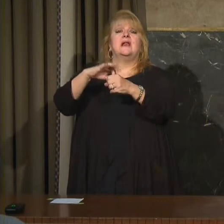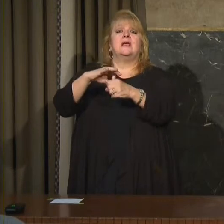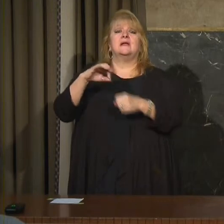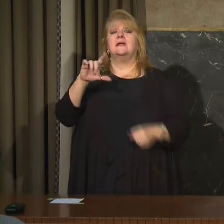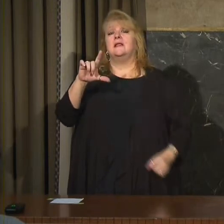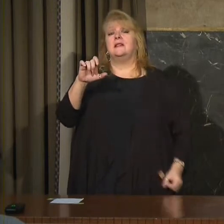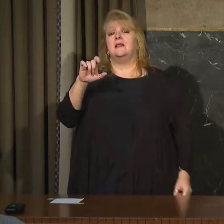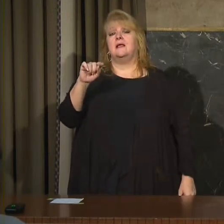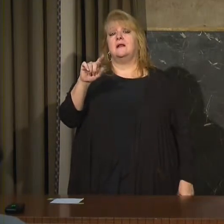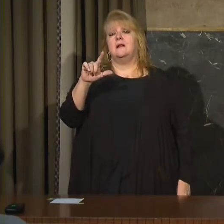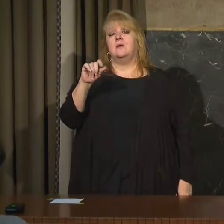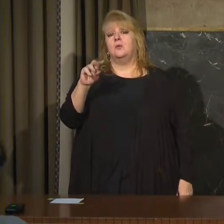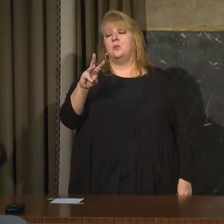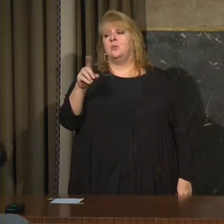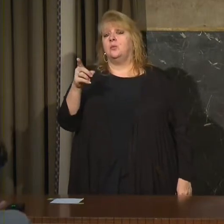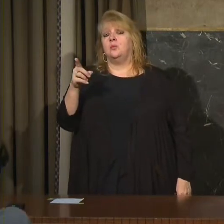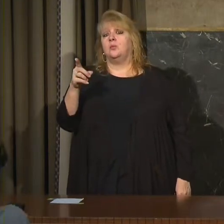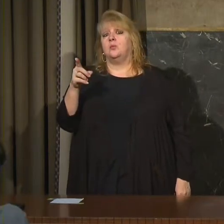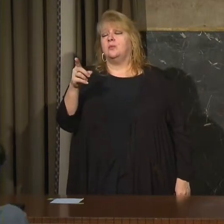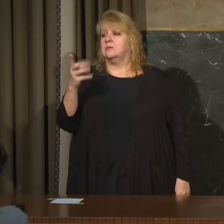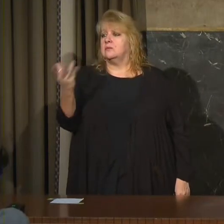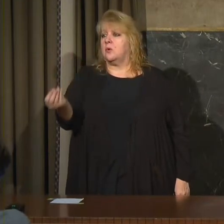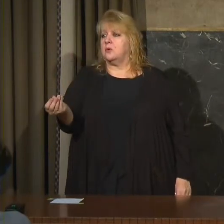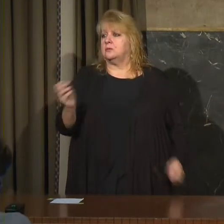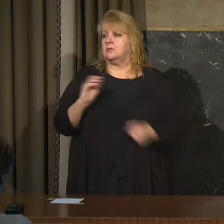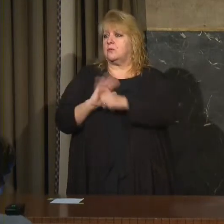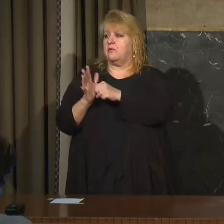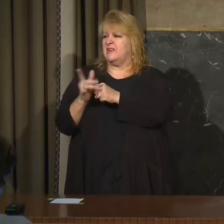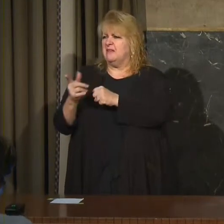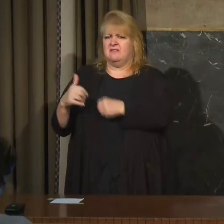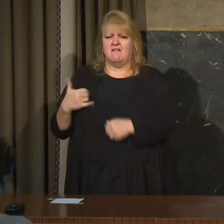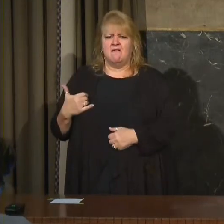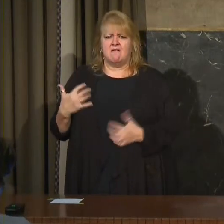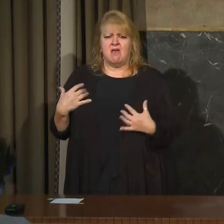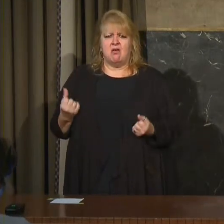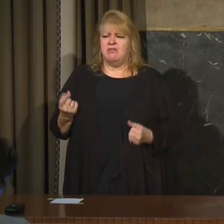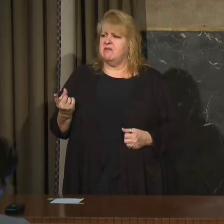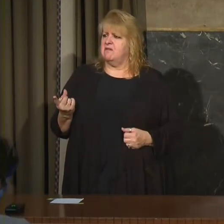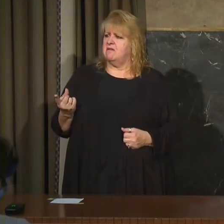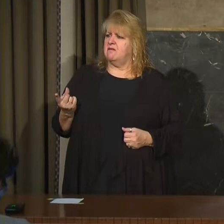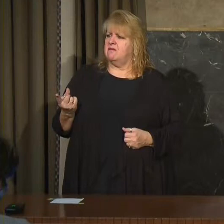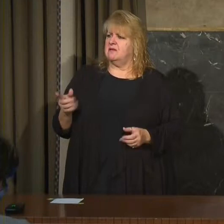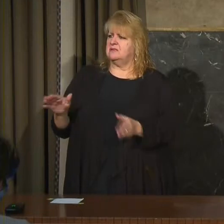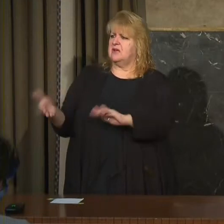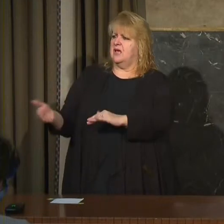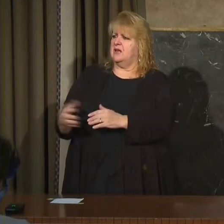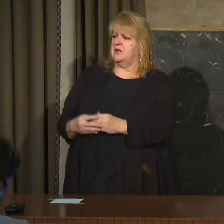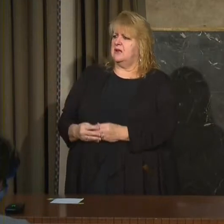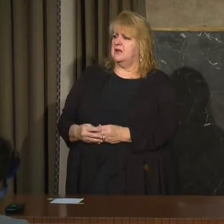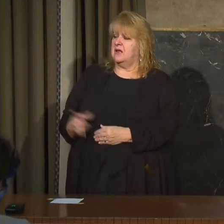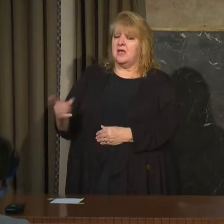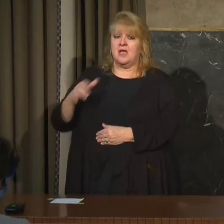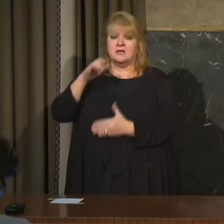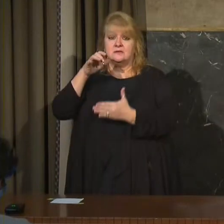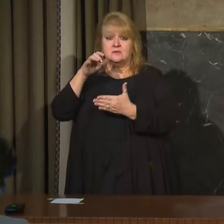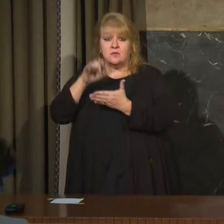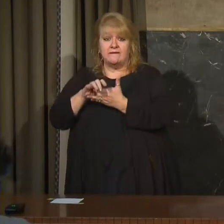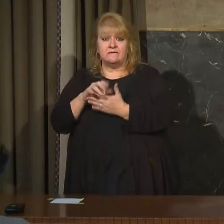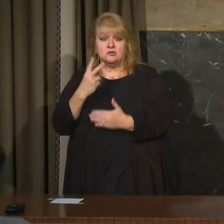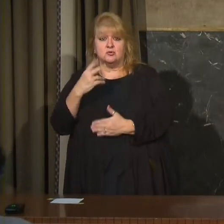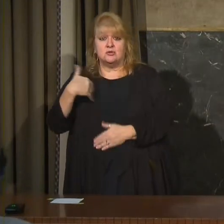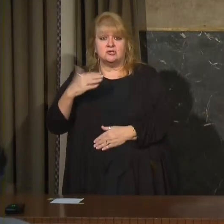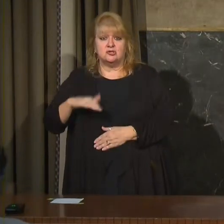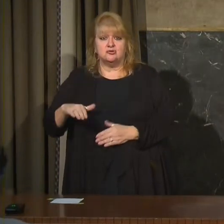Letlow and how young, healthy individual who's leaving behind a wife and 2 young